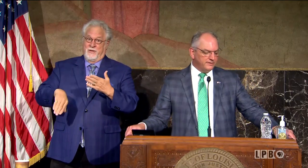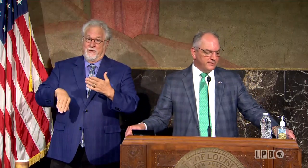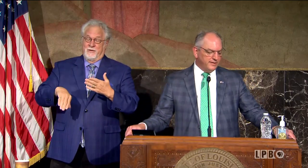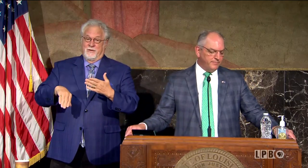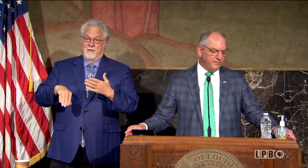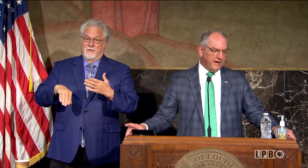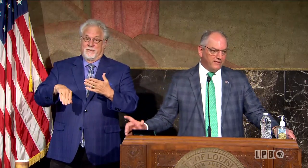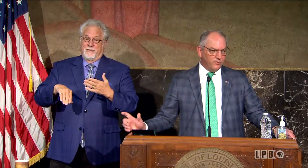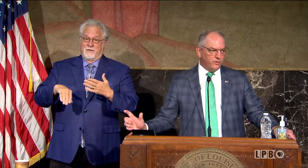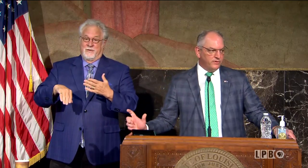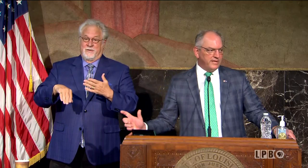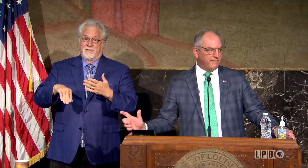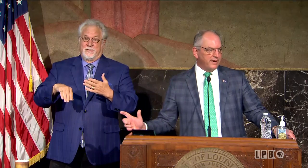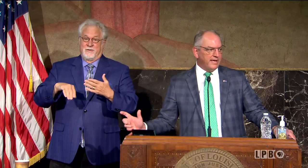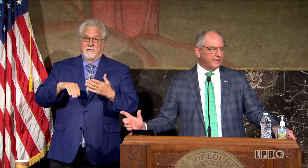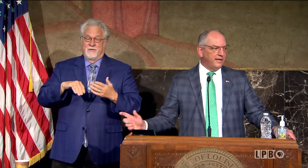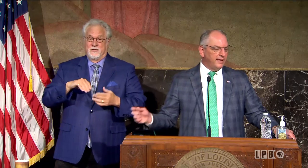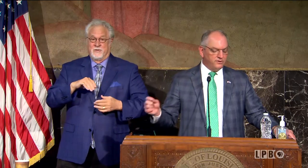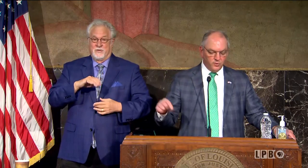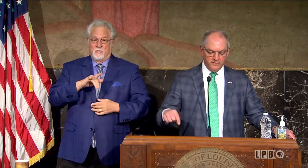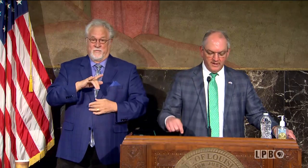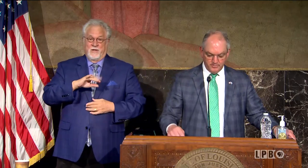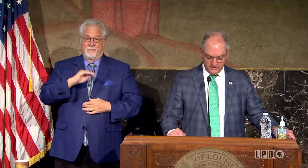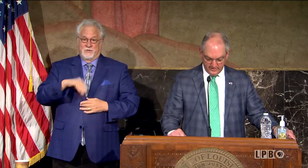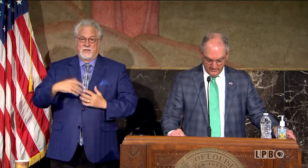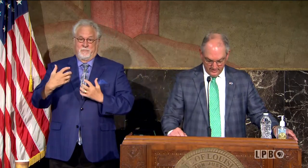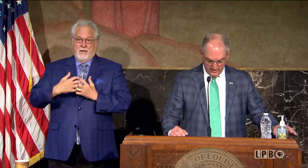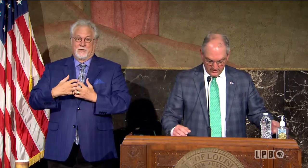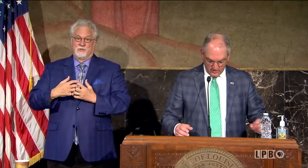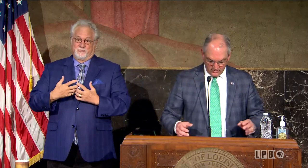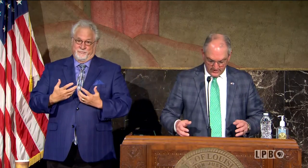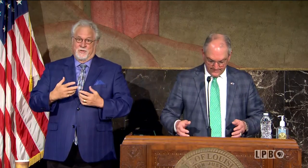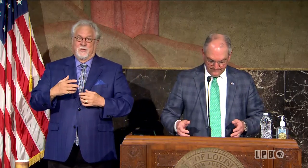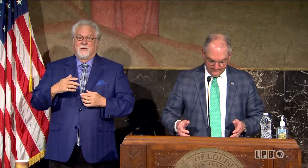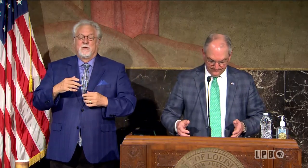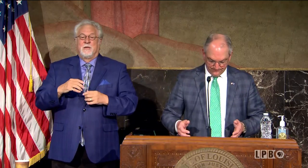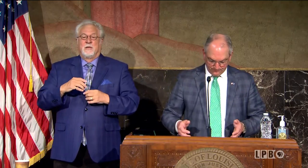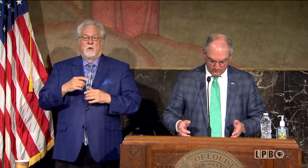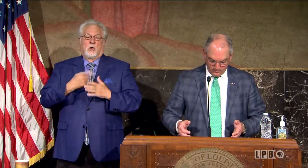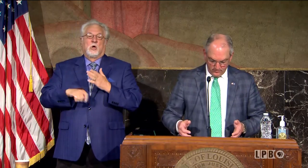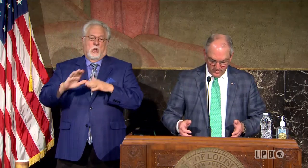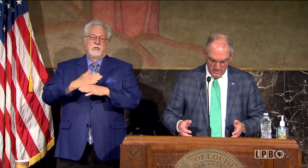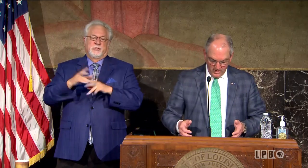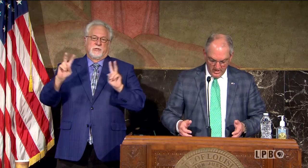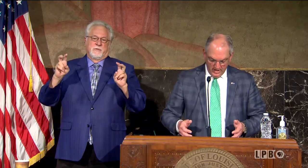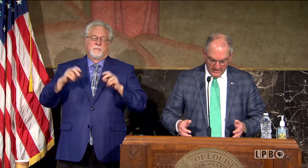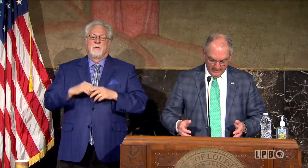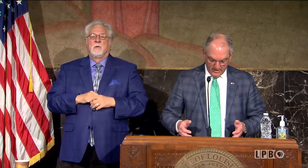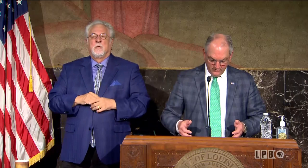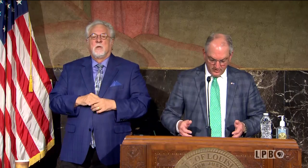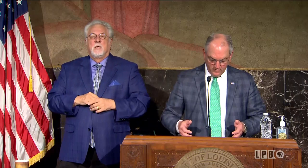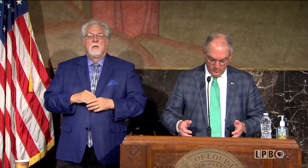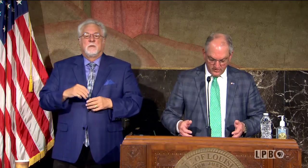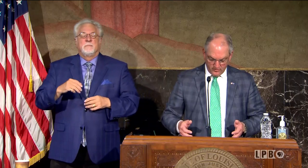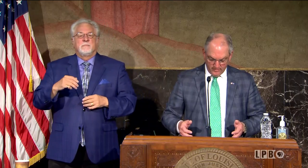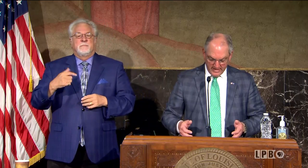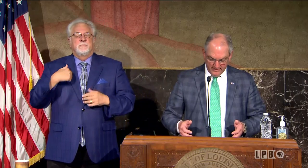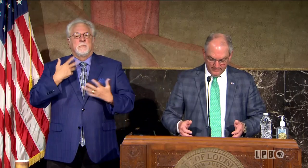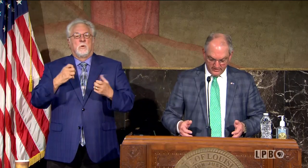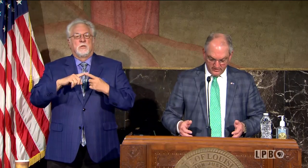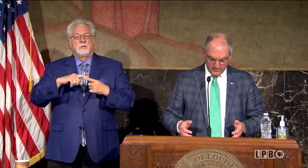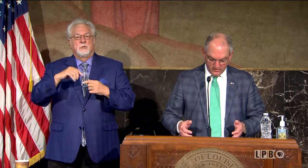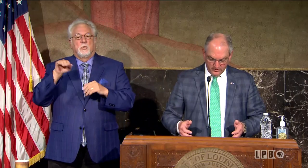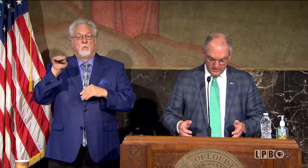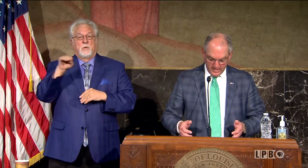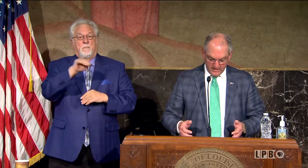that is provided for in the Stafford Act than a 25% cost share. I also want to